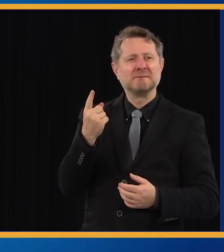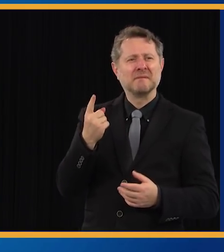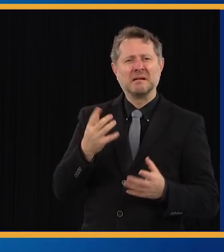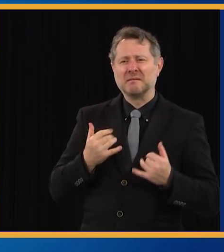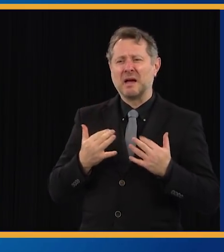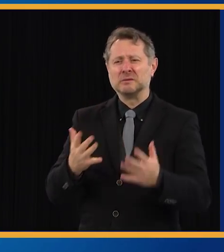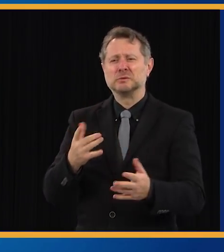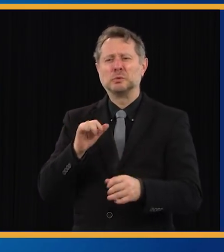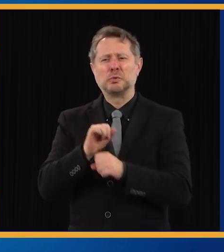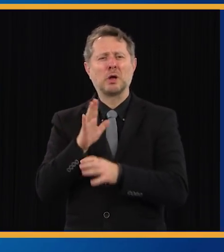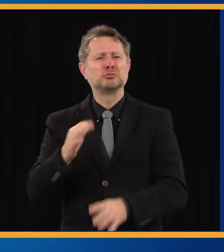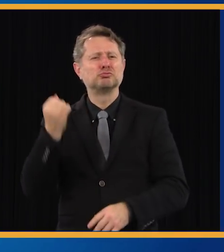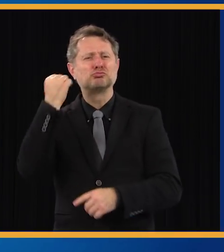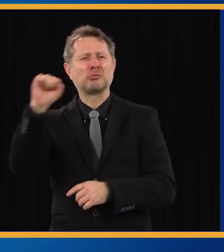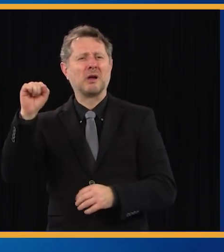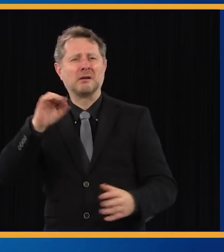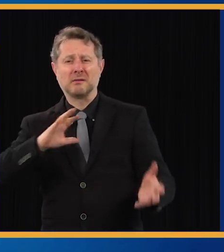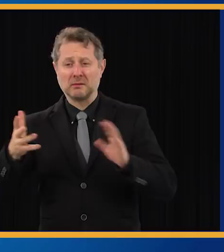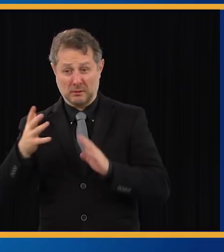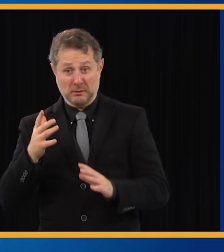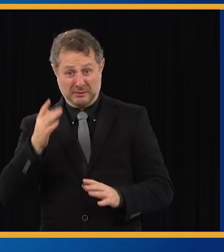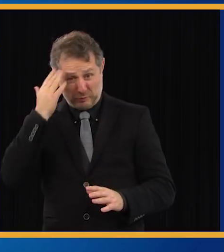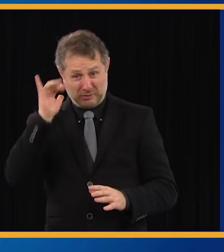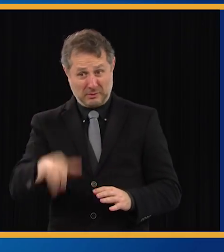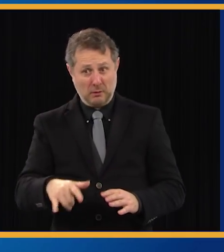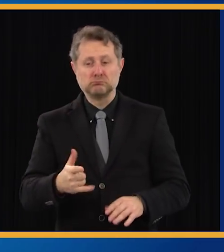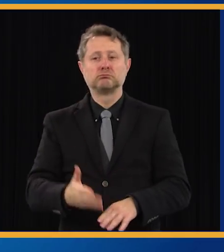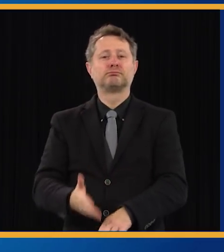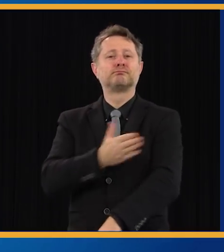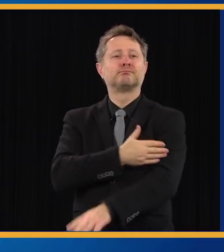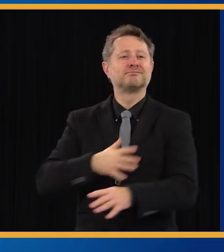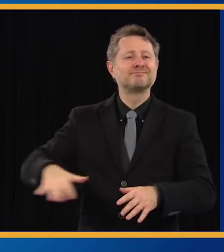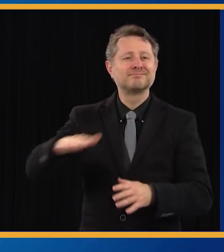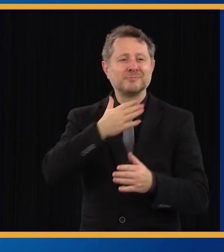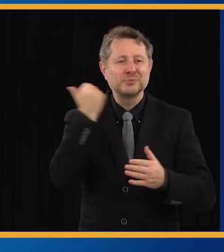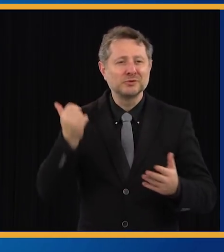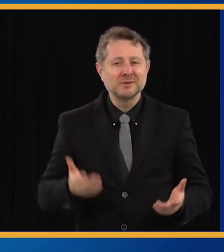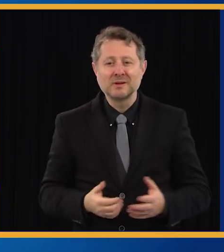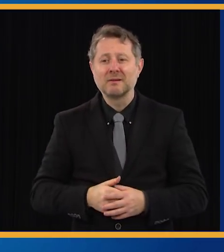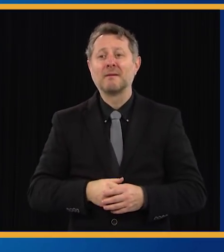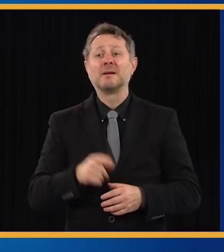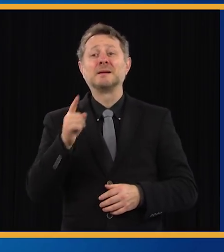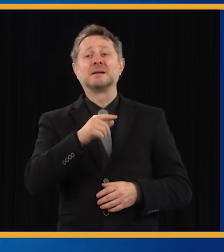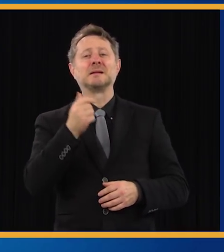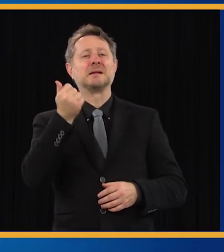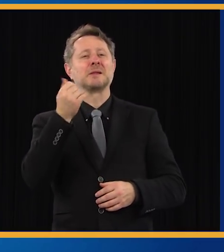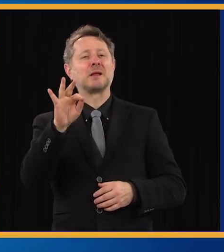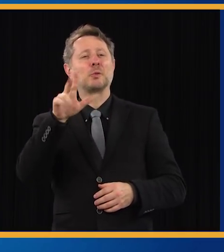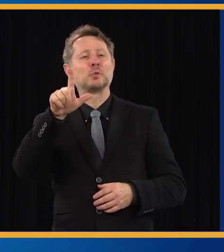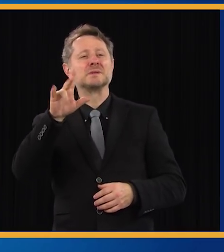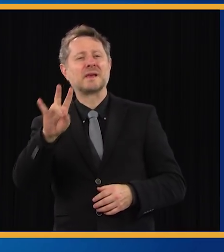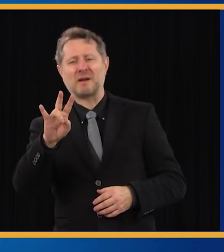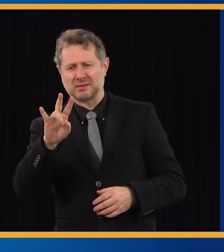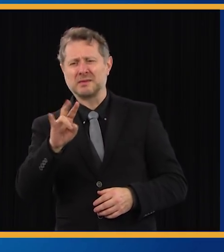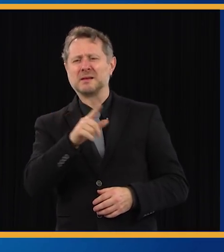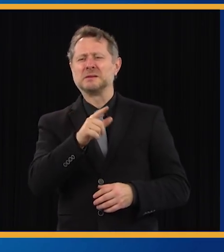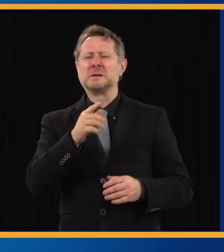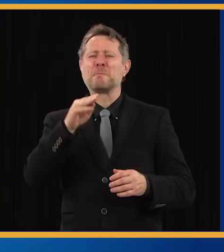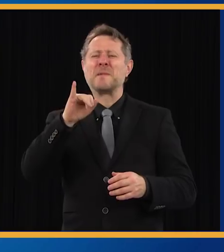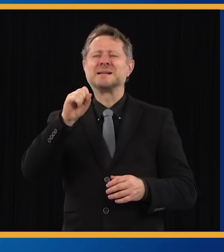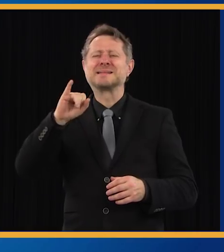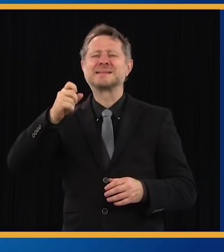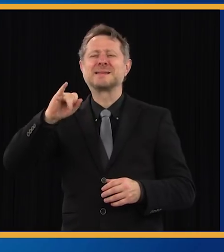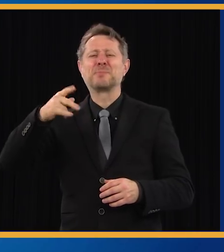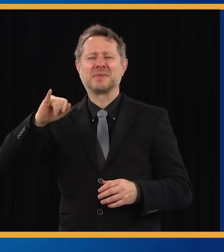rights movement and safety in the workplace. Mississippi flood, 1927, that's when the Flood Control